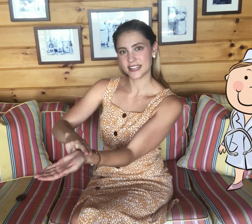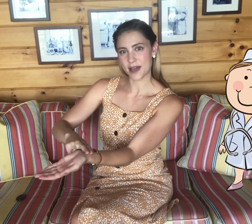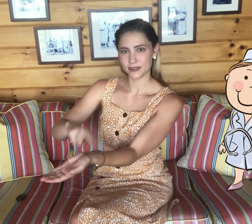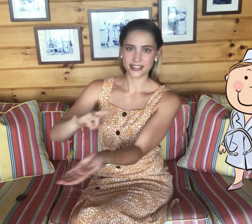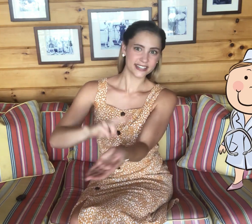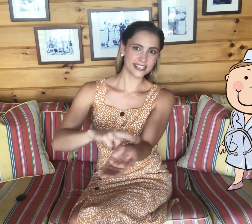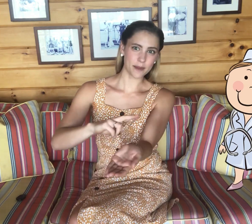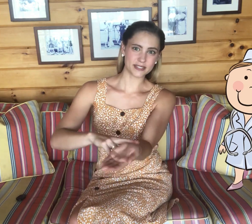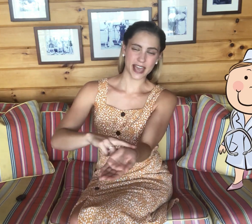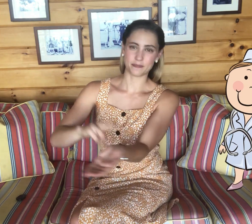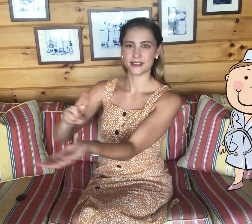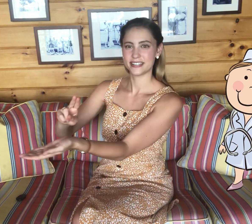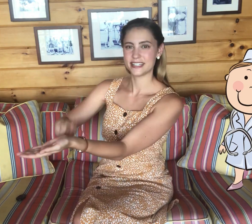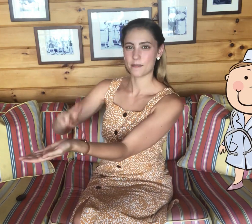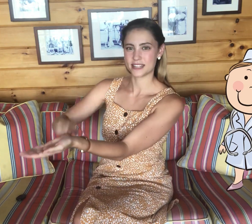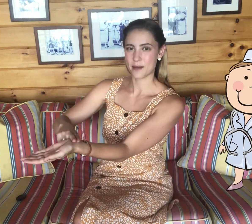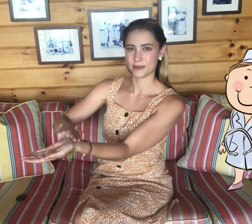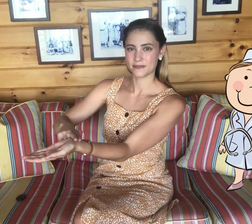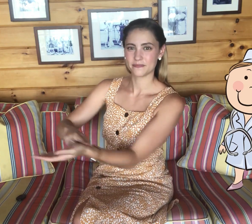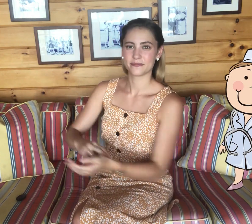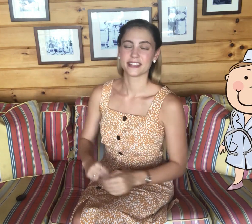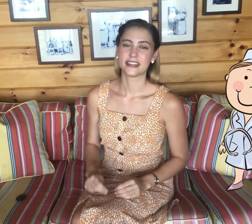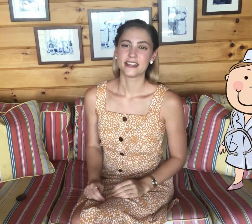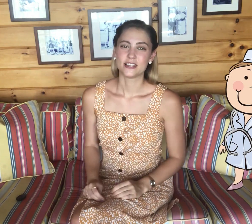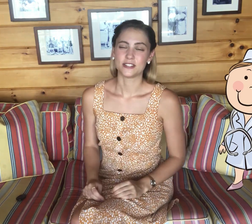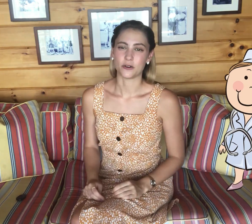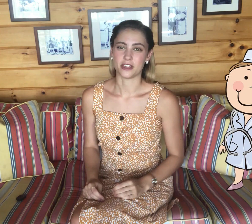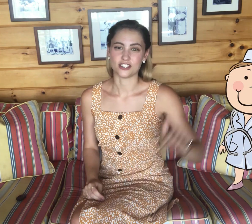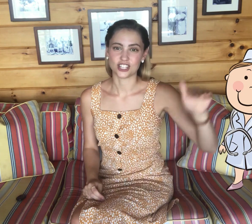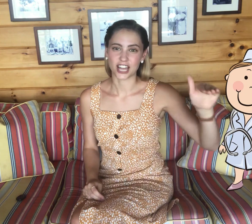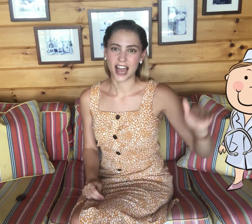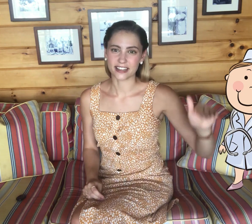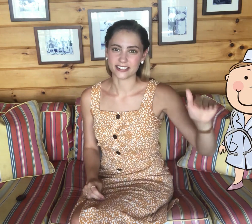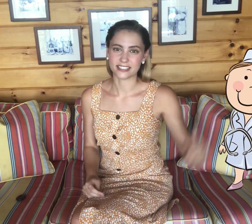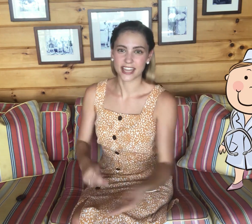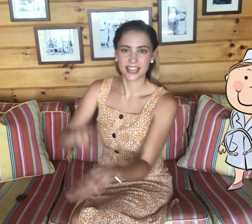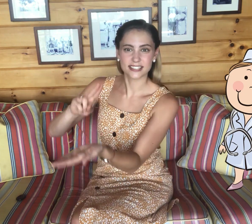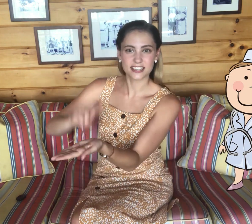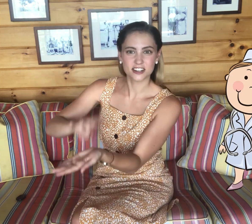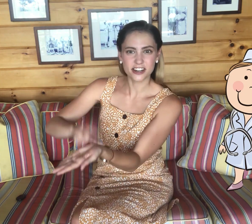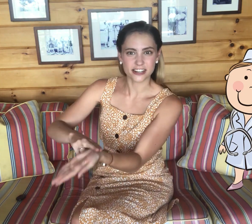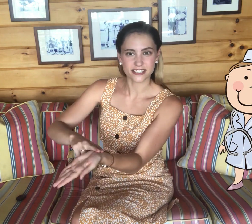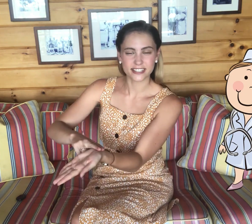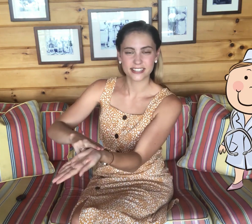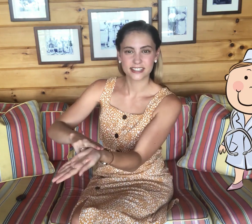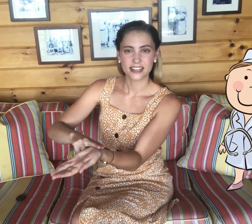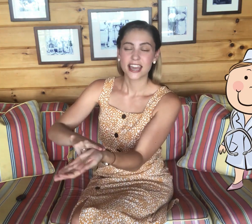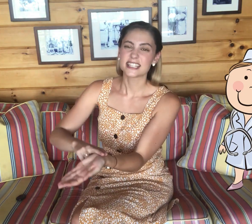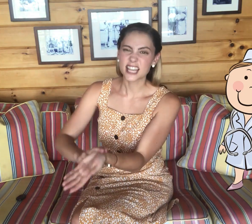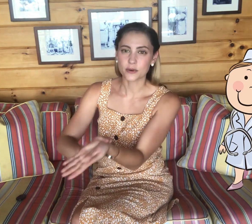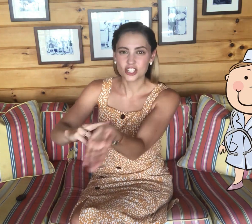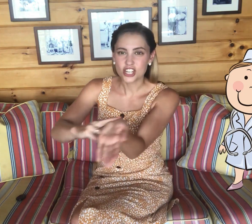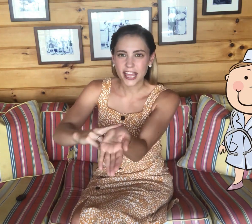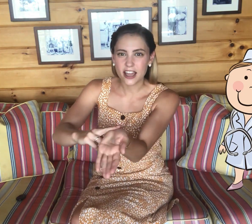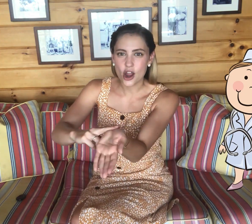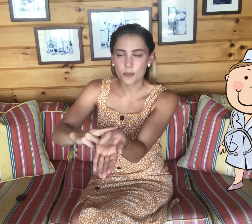The next sign is child, because the wife takes the child. So for child, just imagine patting